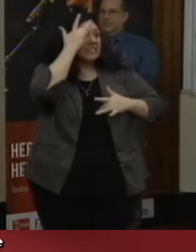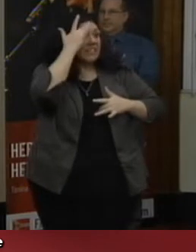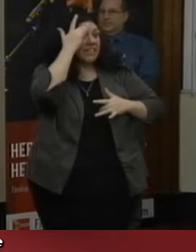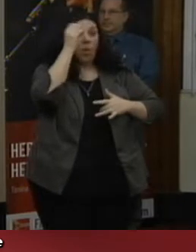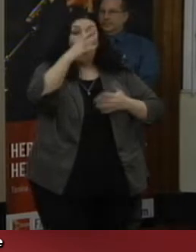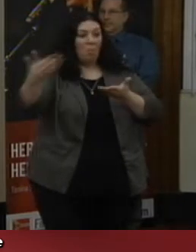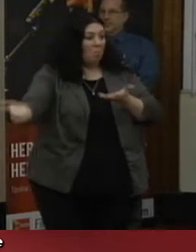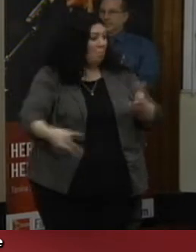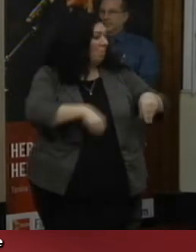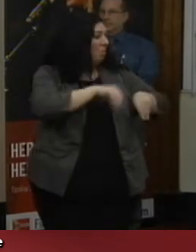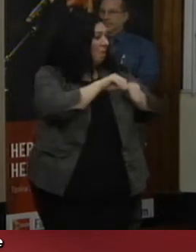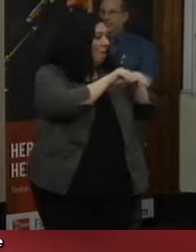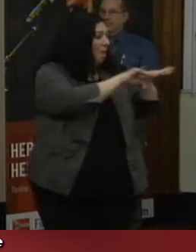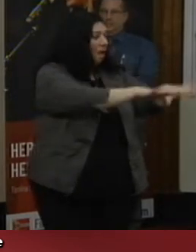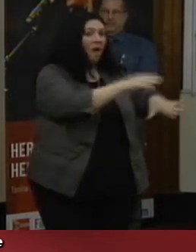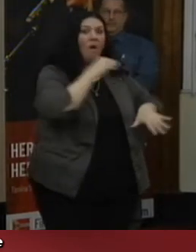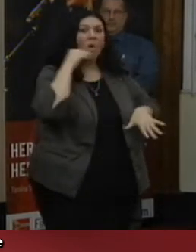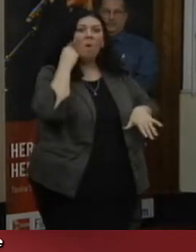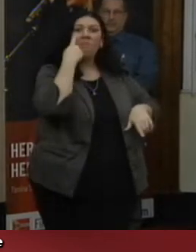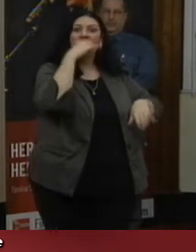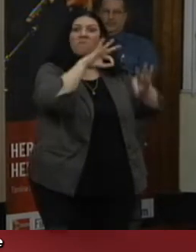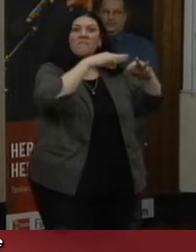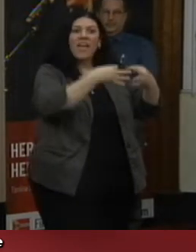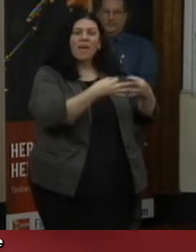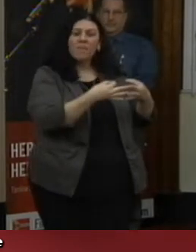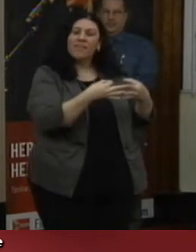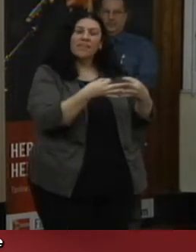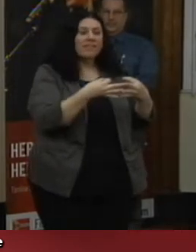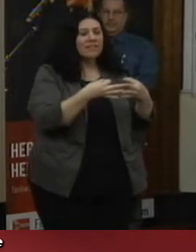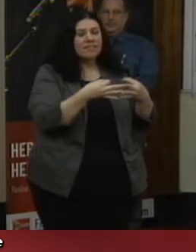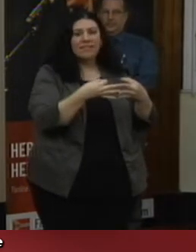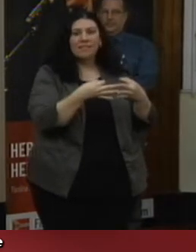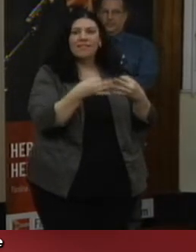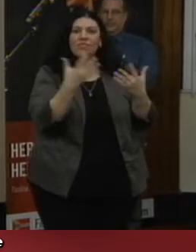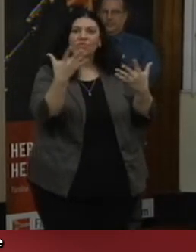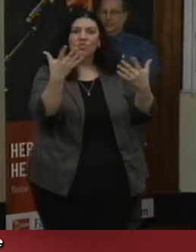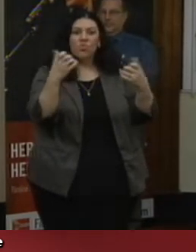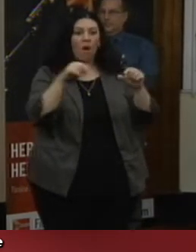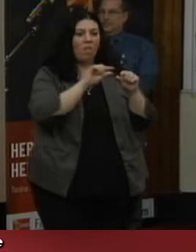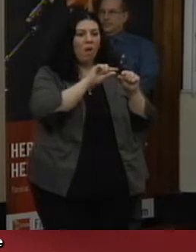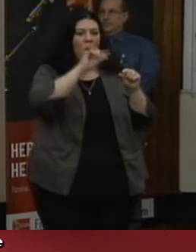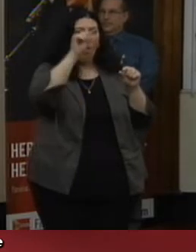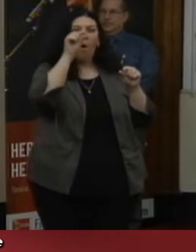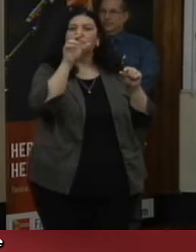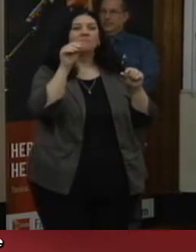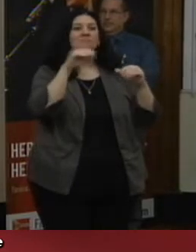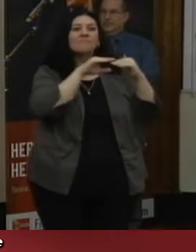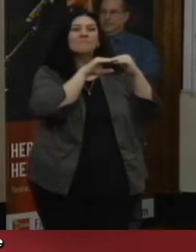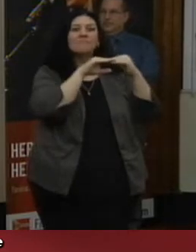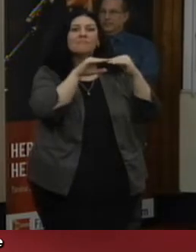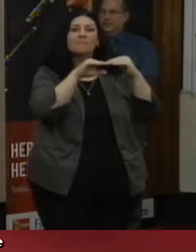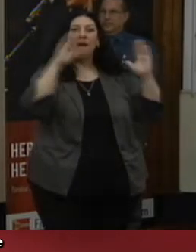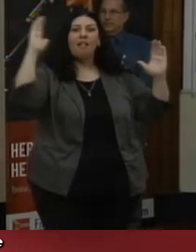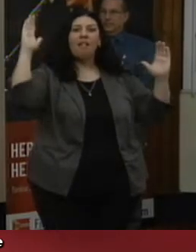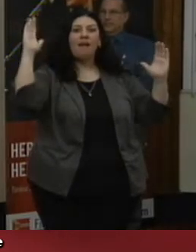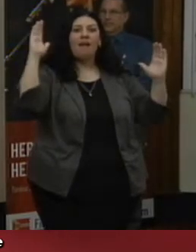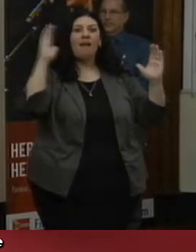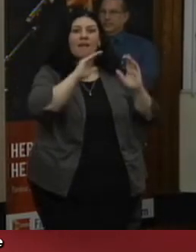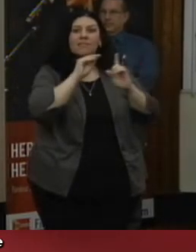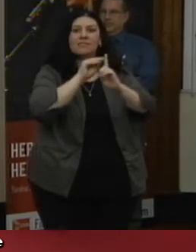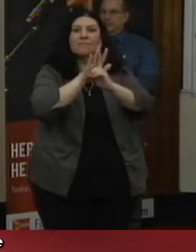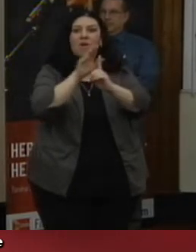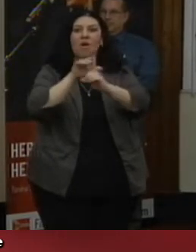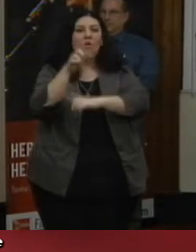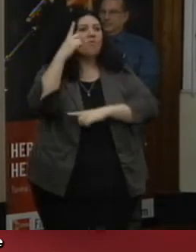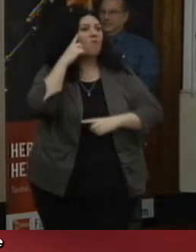family member, and they want to help us flatten the curve and reduce the spread of the